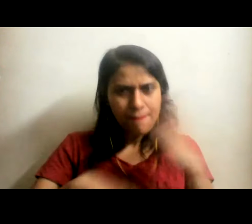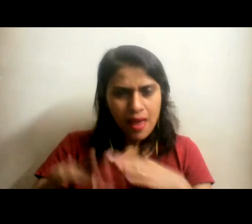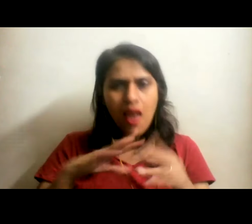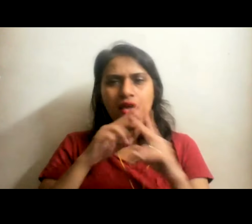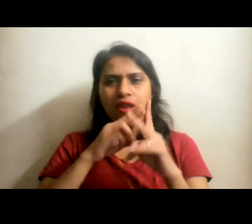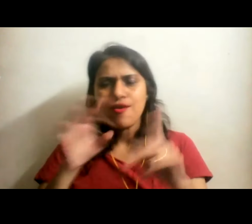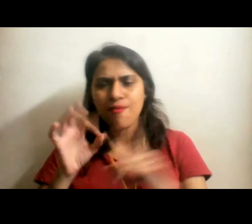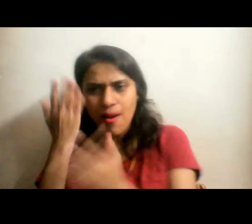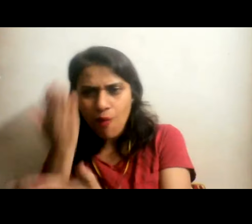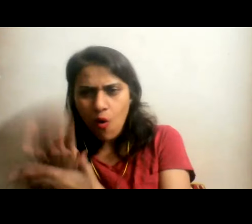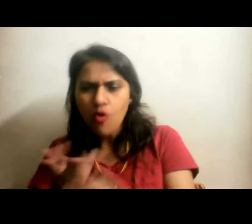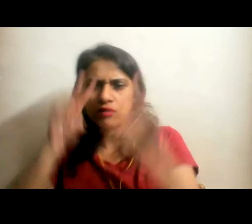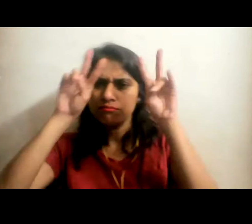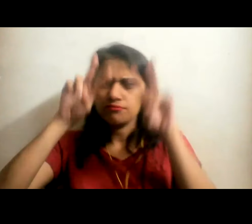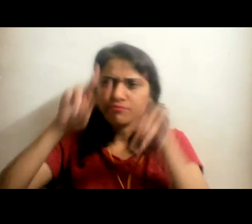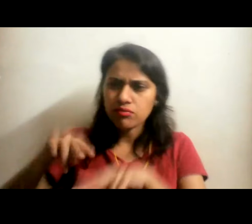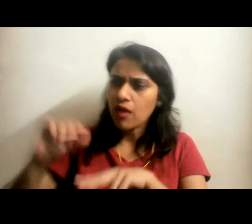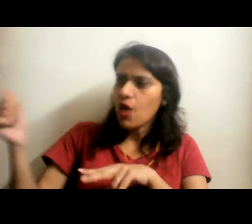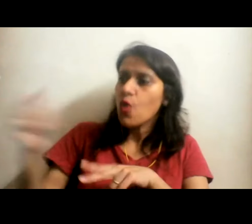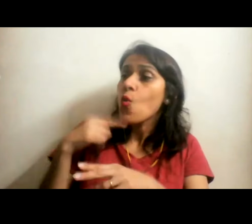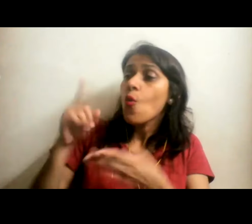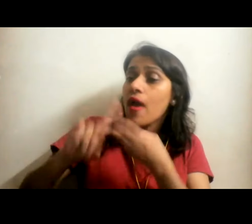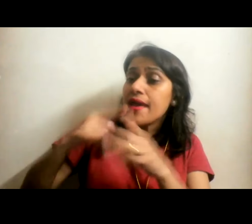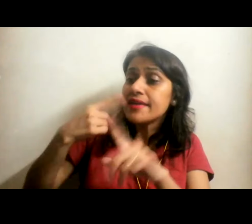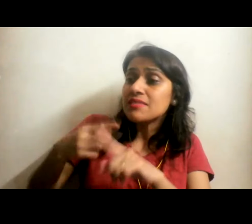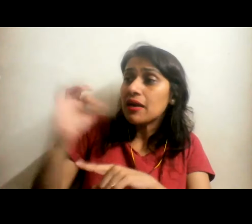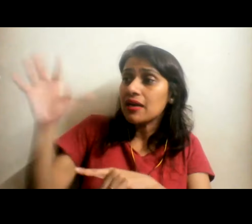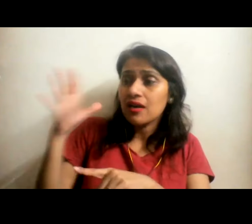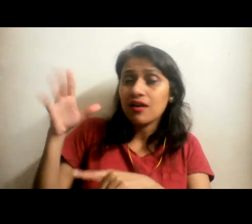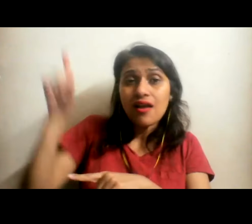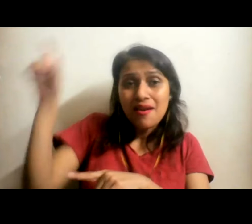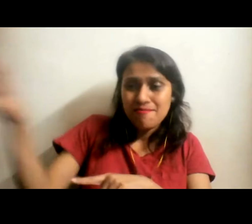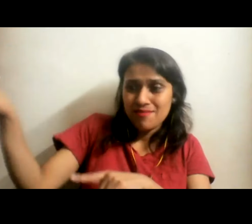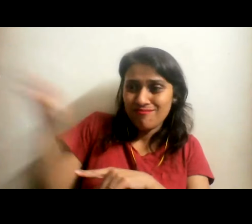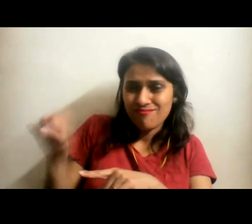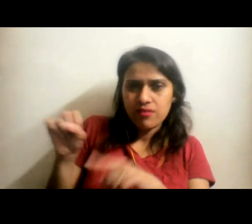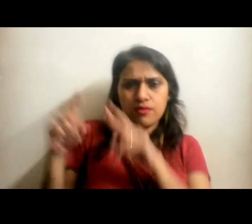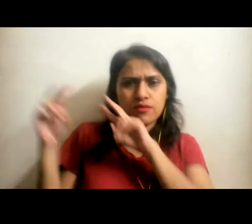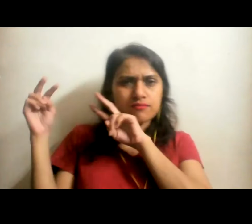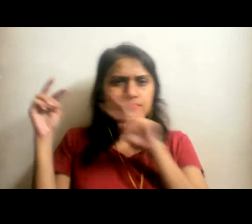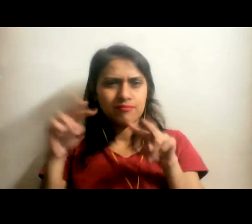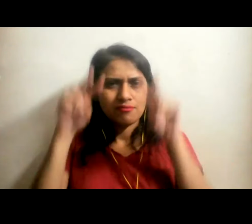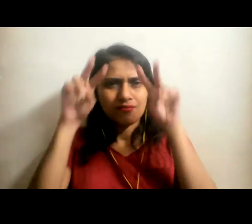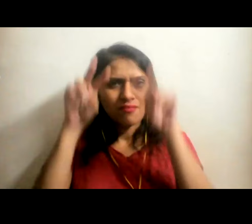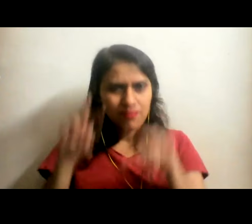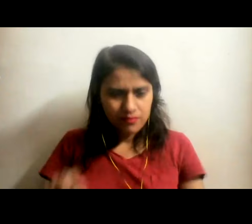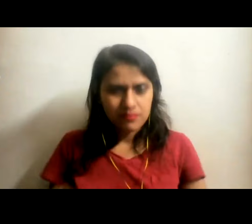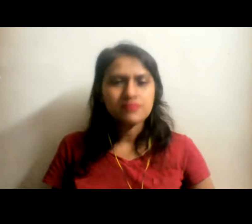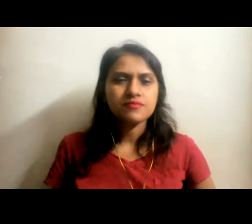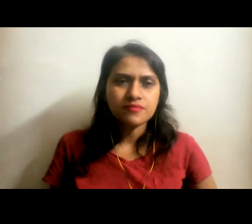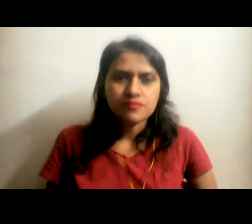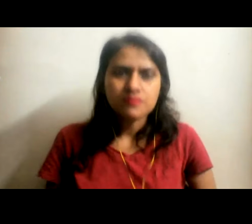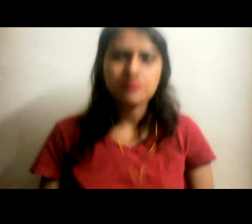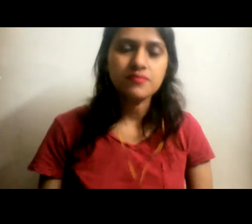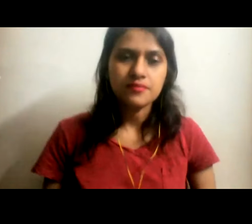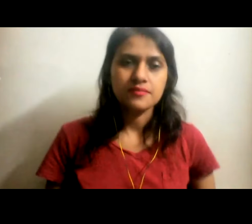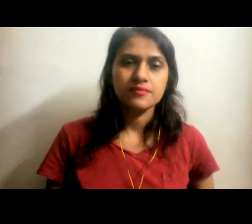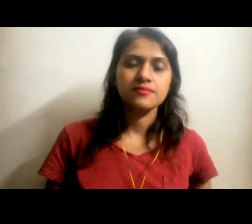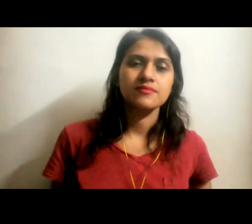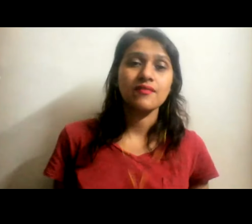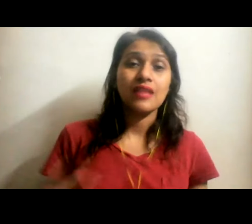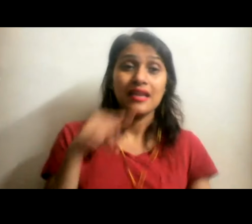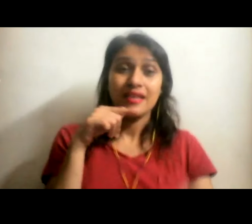proposal reviewed by somebody who's an expert in the area, and you know, can tell you that okay, these are the things that